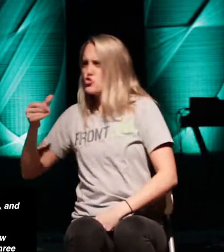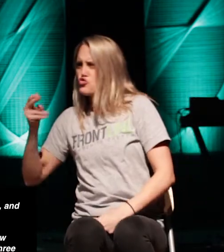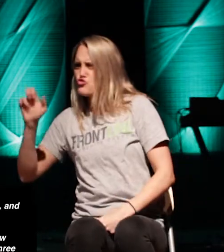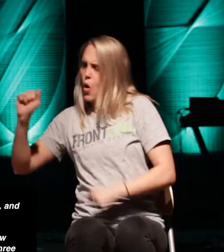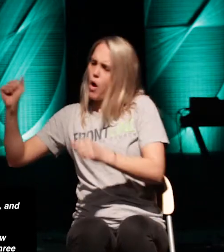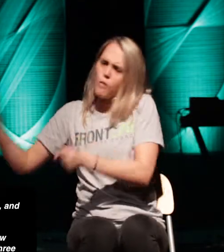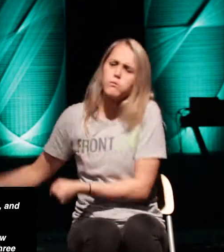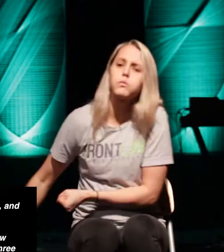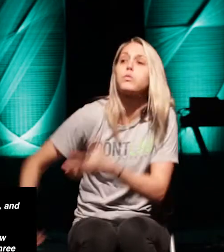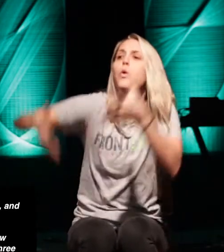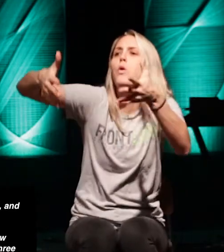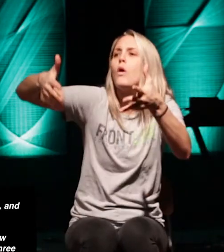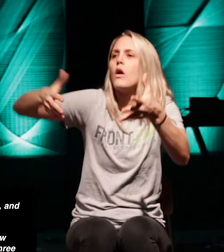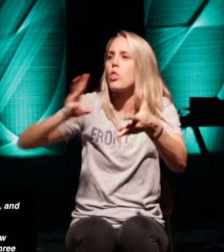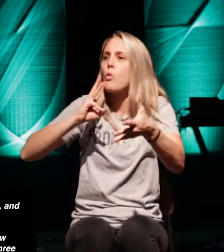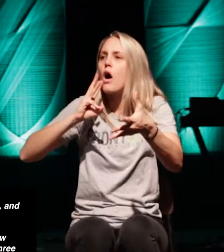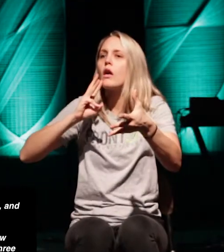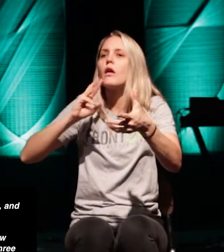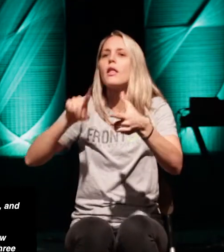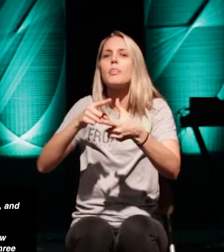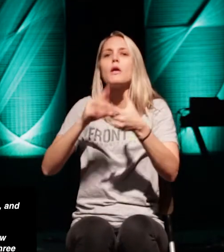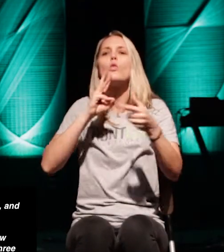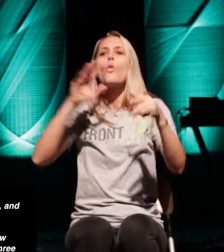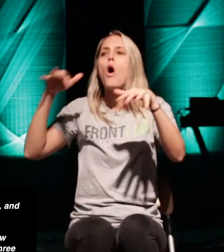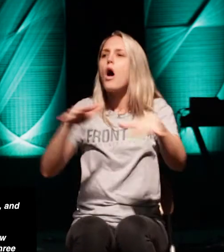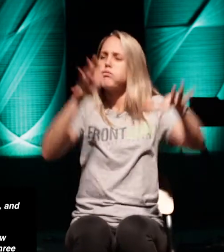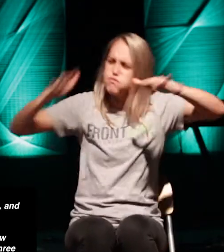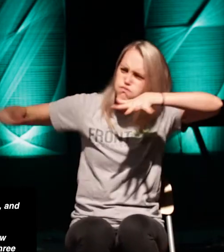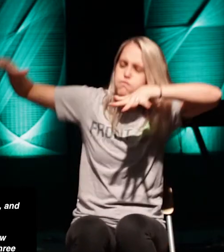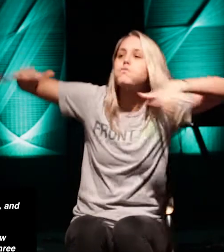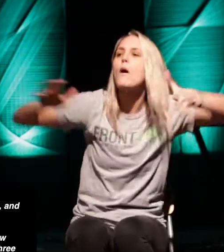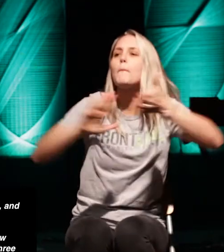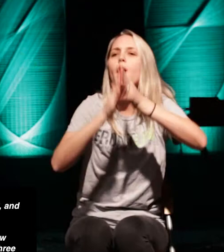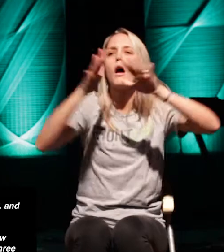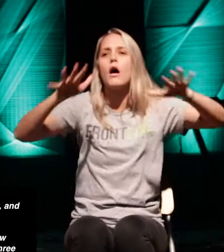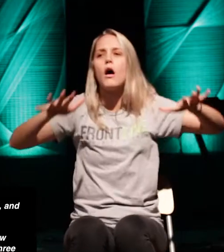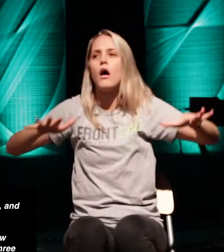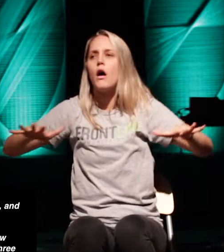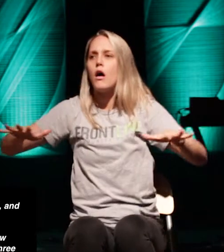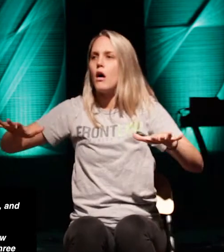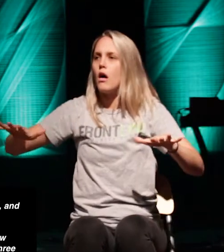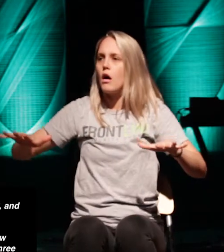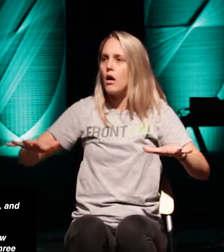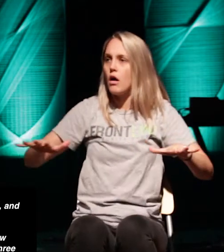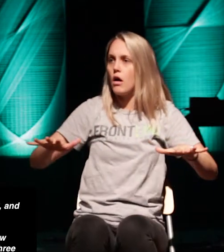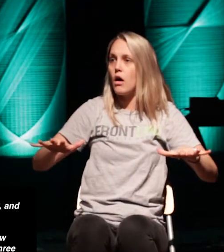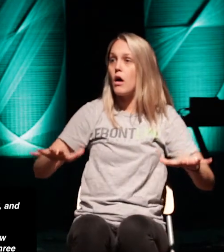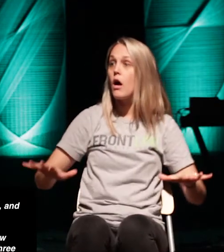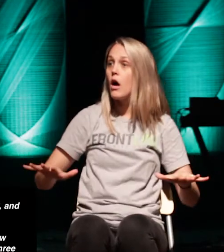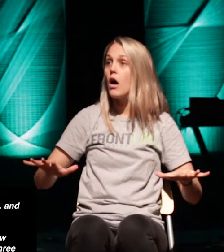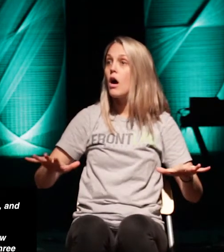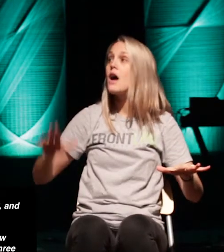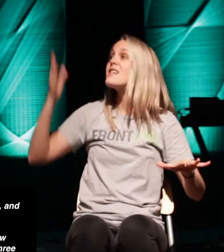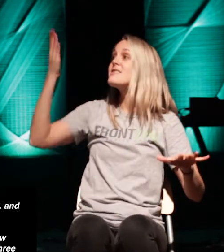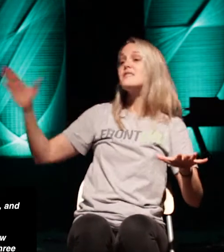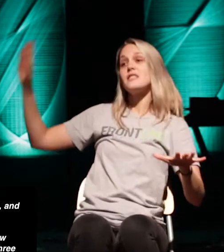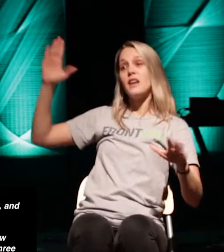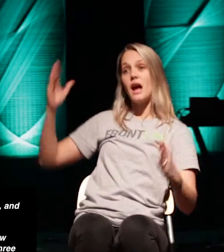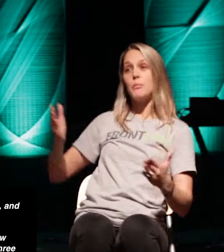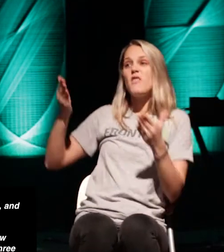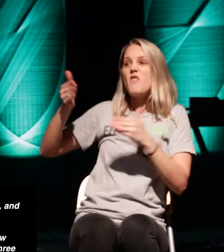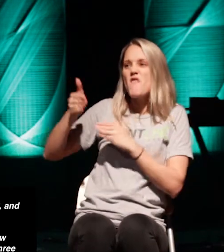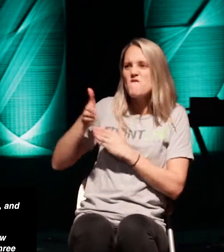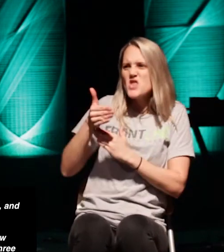grew calm, eerie. Now the Lord provided a huge fish to swallow Jonah, and Jonah was in the belly of the fish